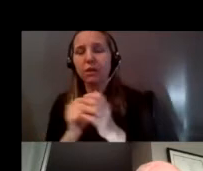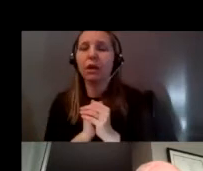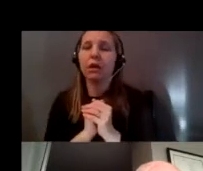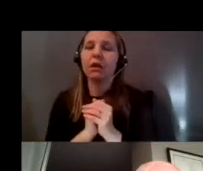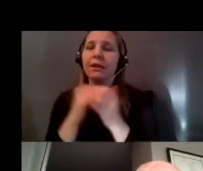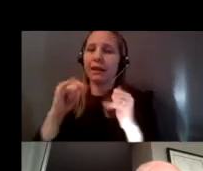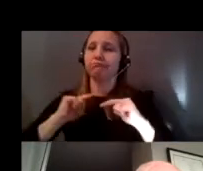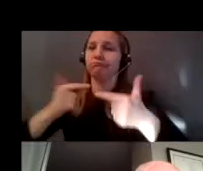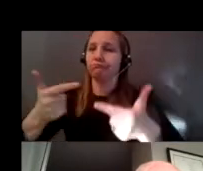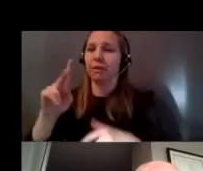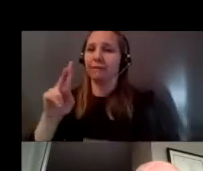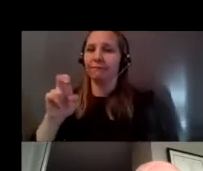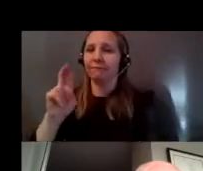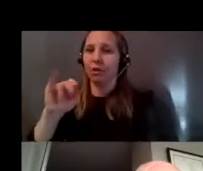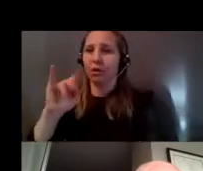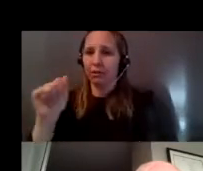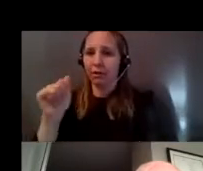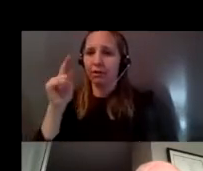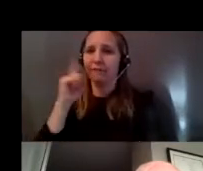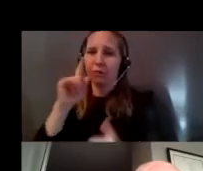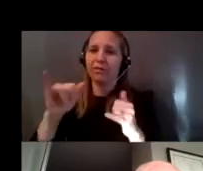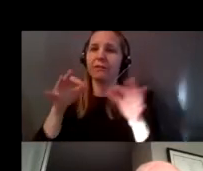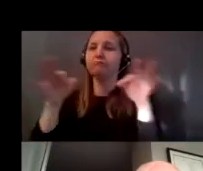back to Veronica for some housekeeping.